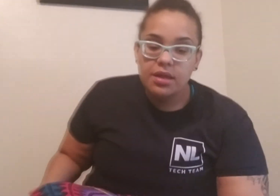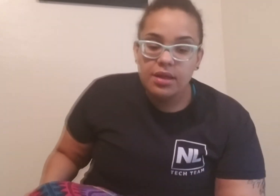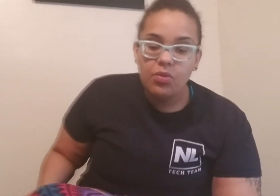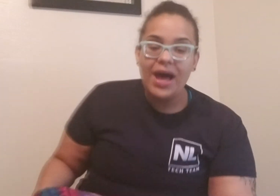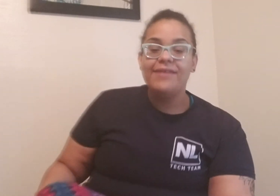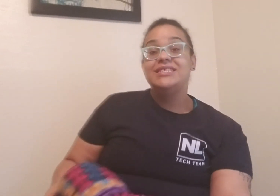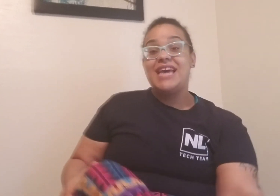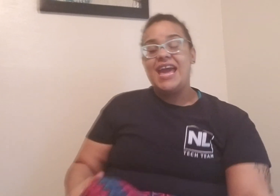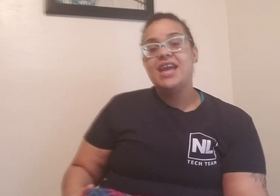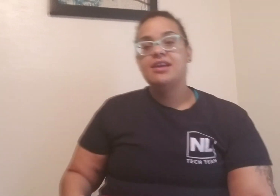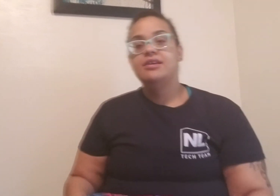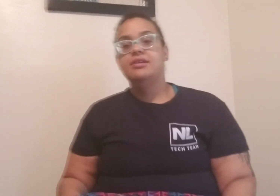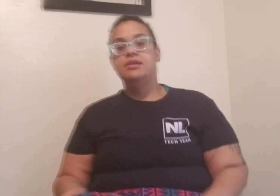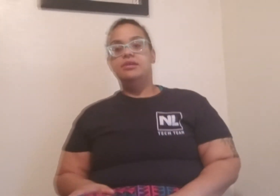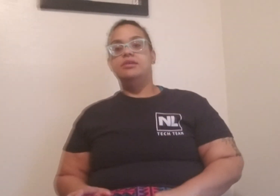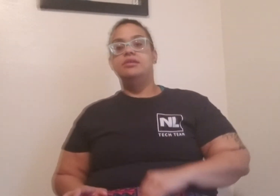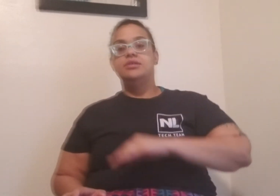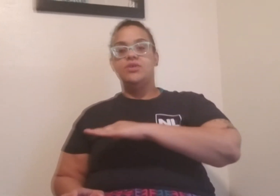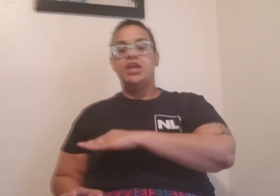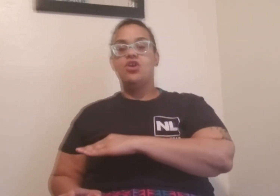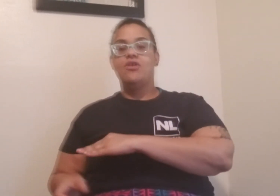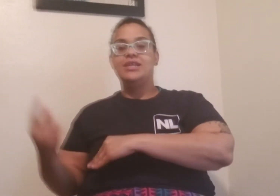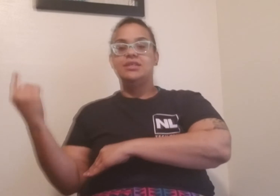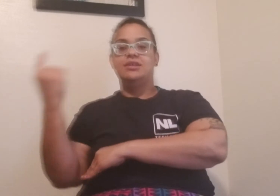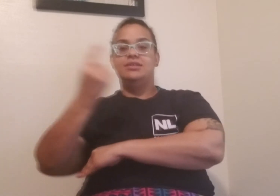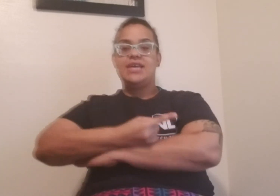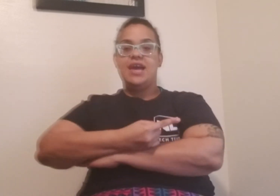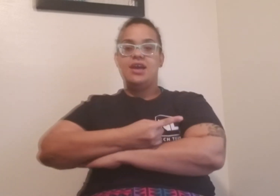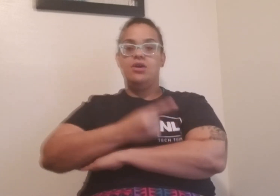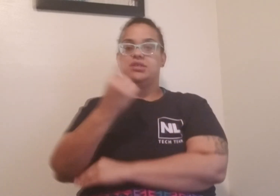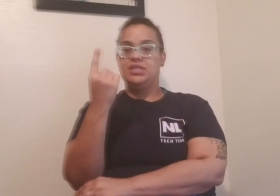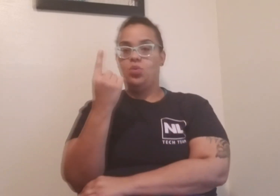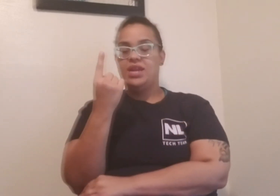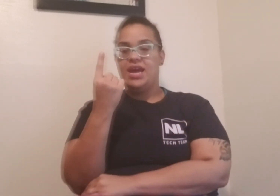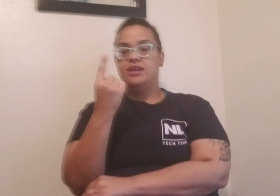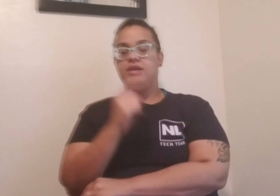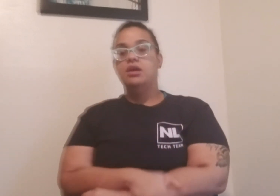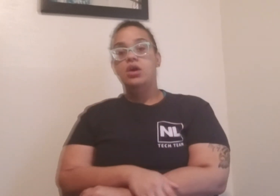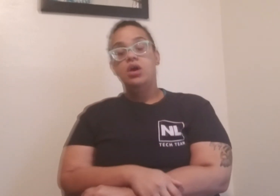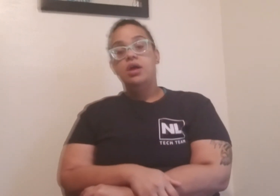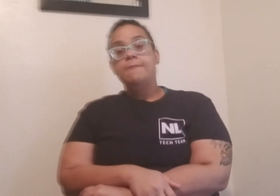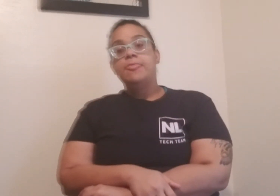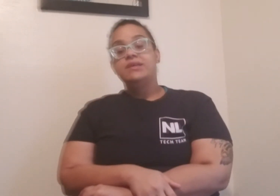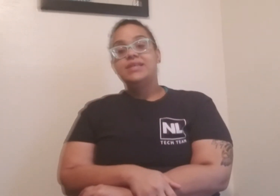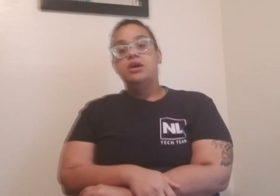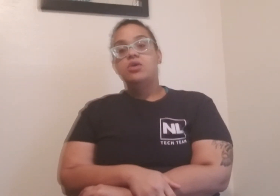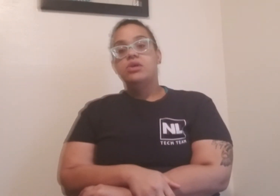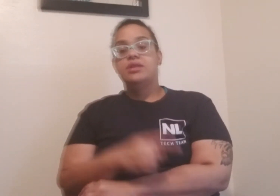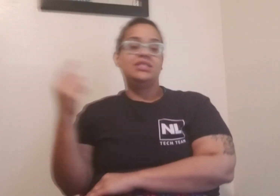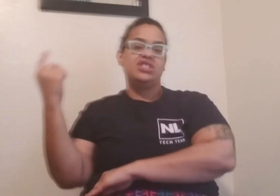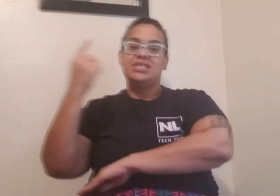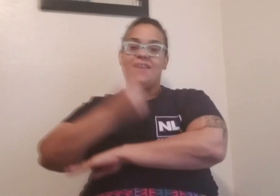we'll have day. So again, your horizon, day. That's one day. So this is just a sign for